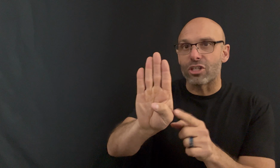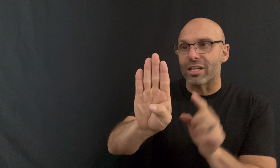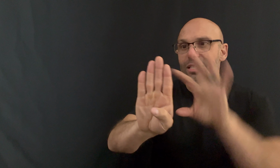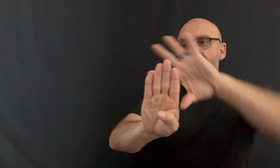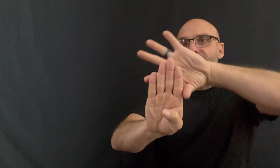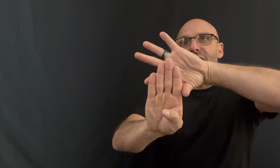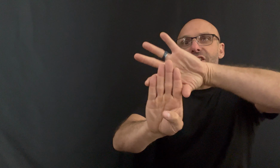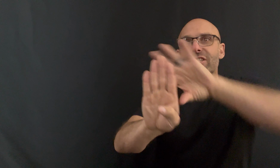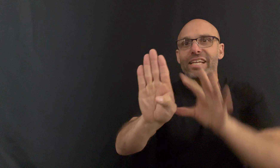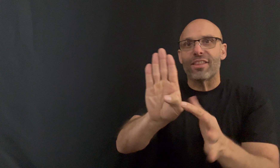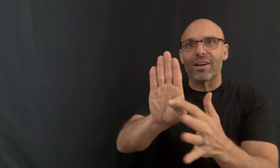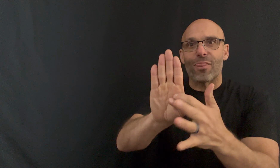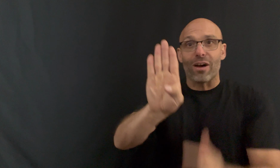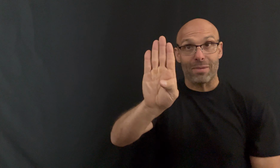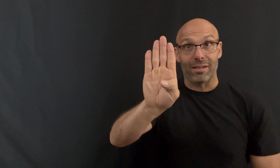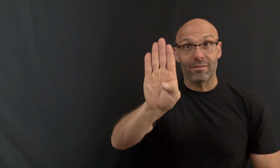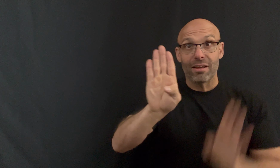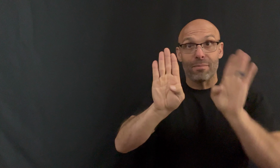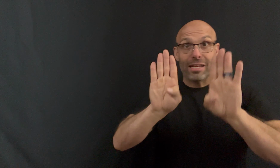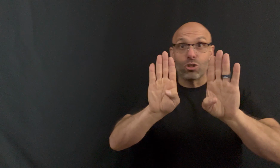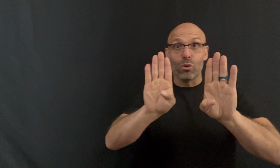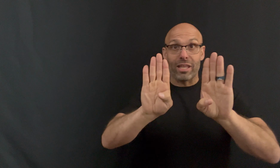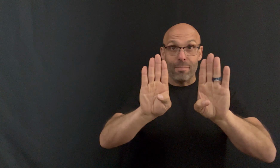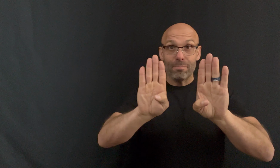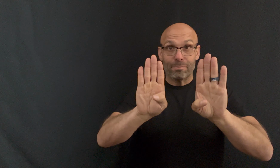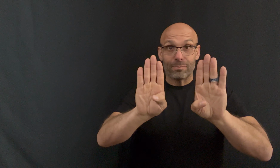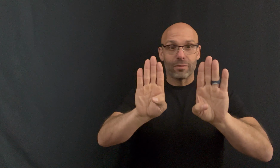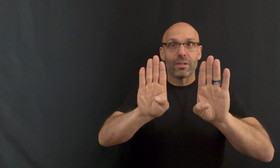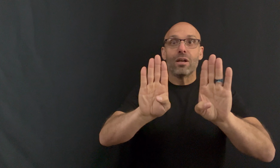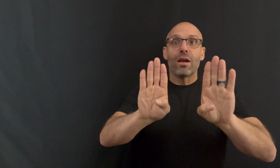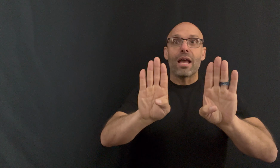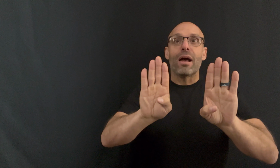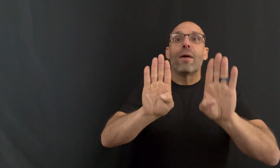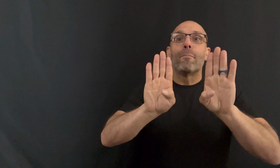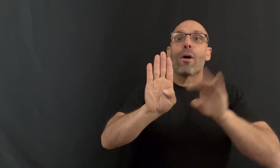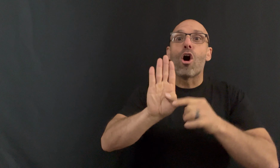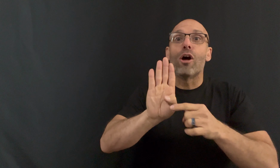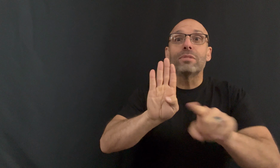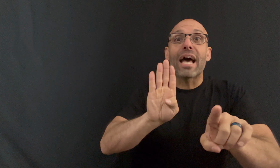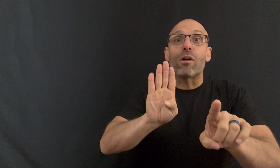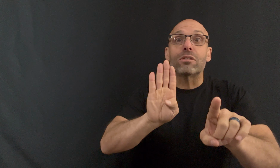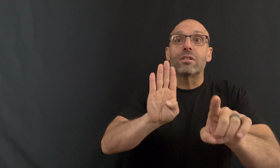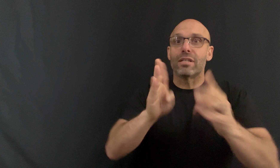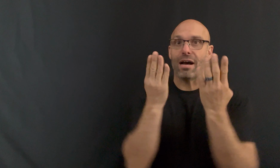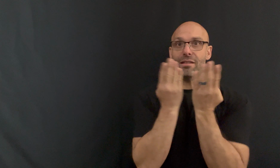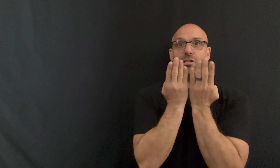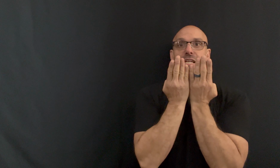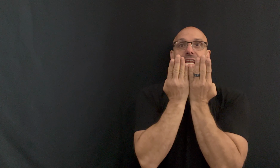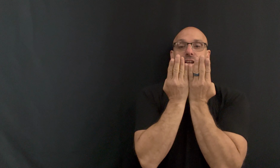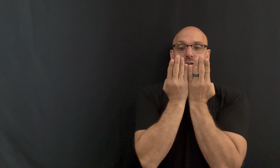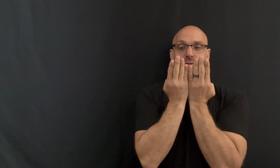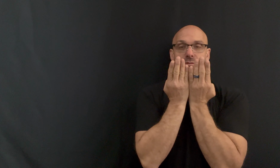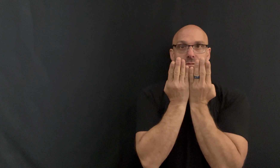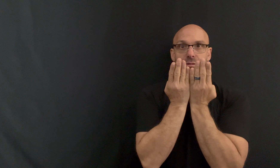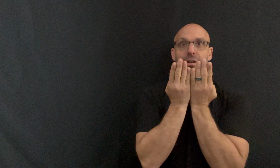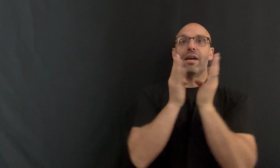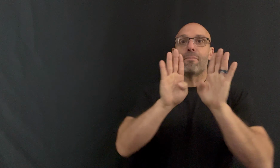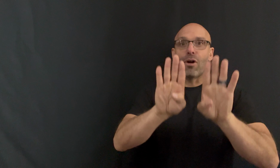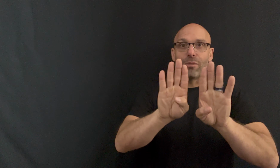is fingers together and thumb in. Make 2 of them, palms out, not looking at you, all right? Palms out, you